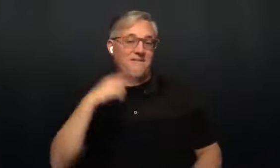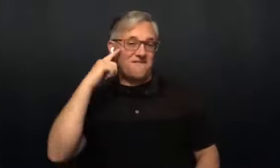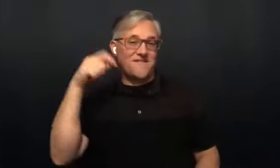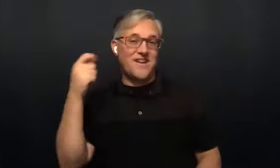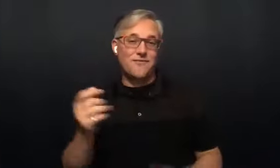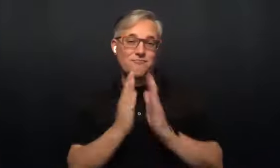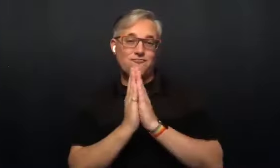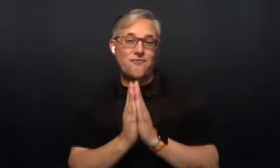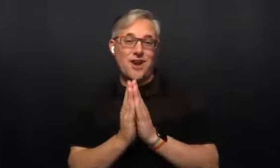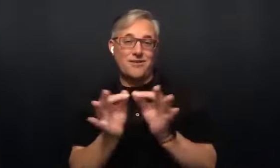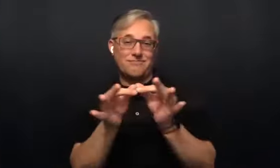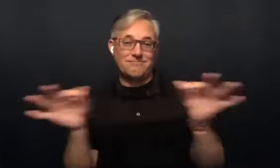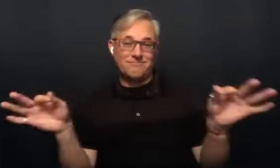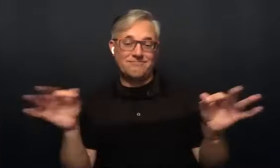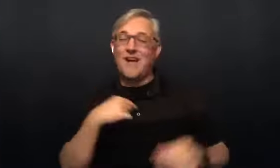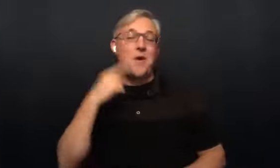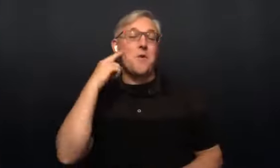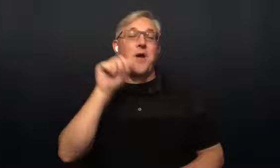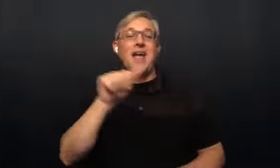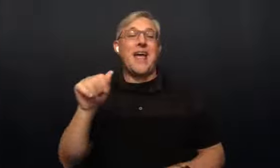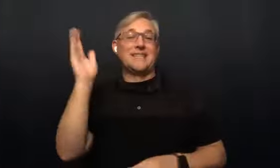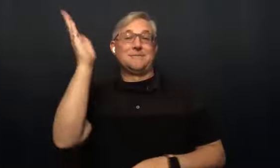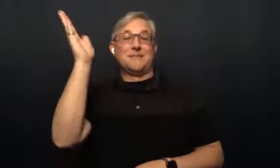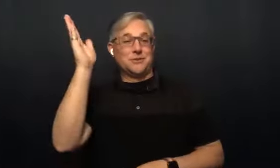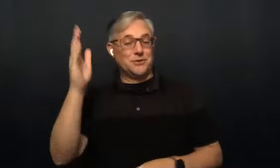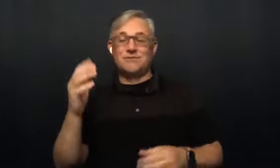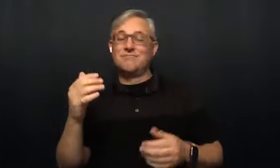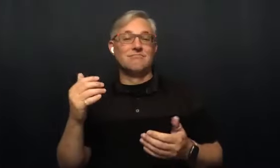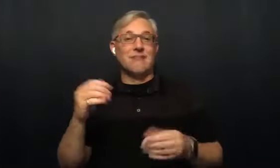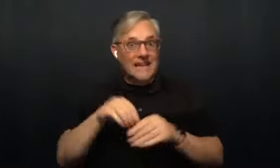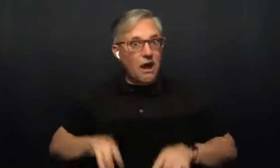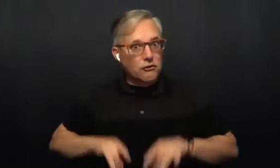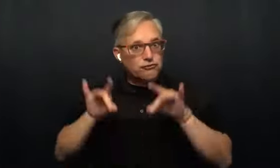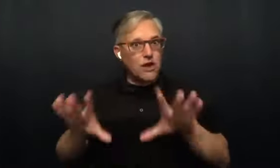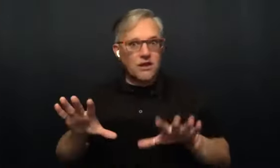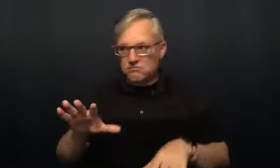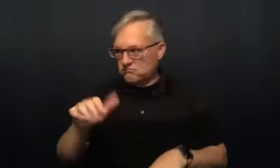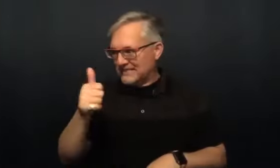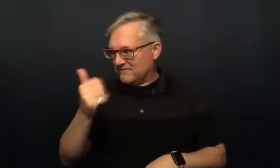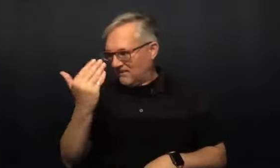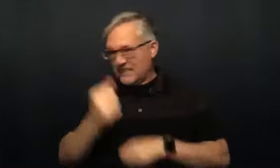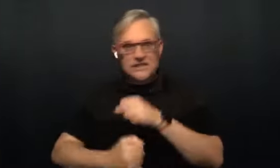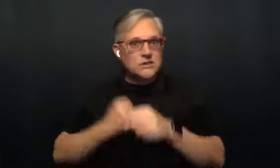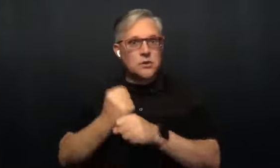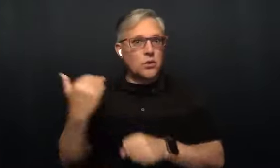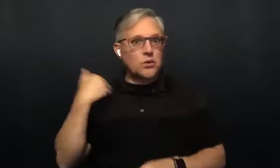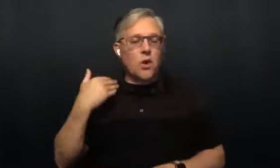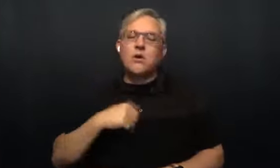heard an AA speaker share it in Australia about 10, 15 years ago, and I've never forgotten it. And I'd love to share it with you. And the